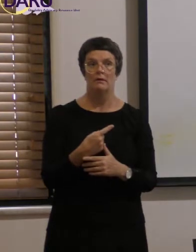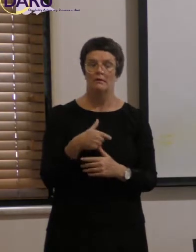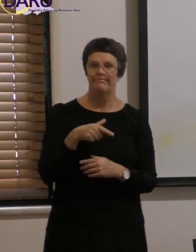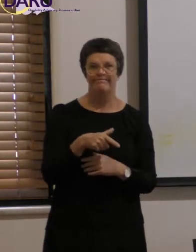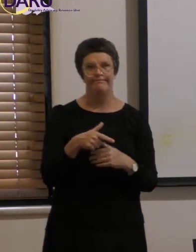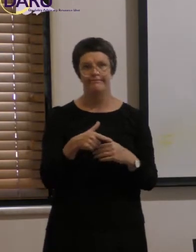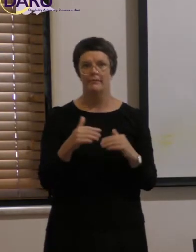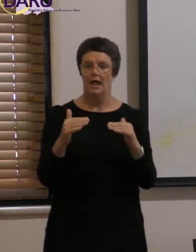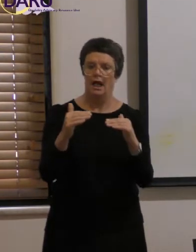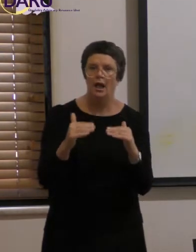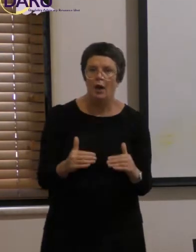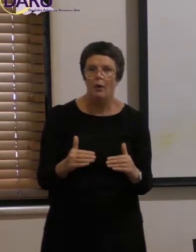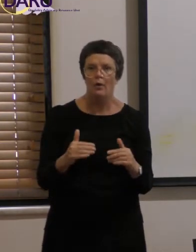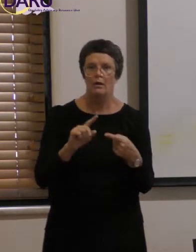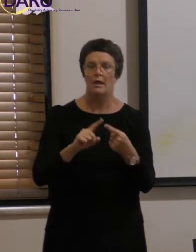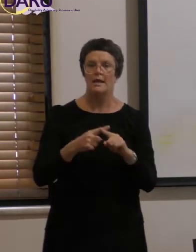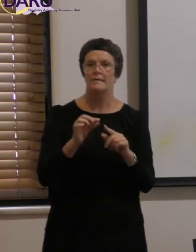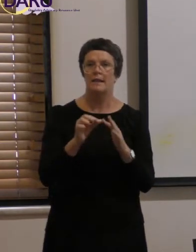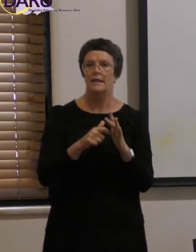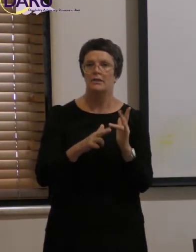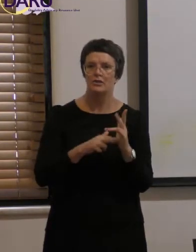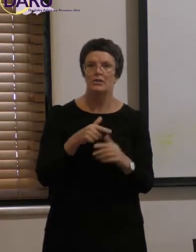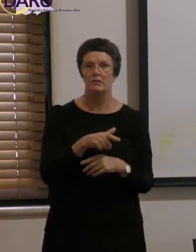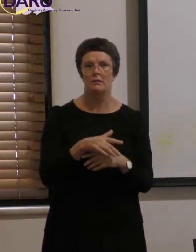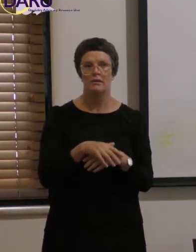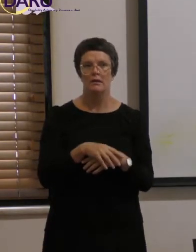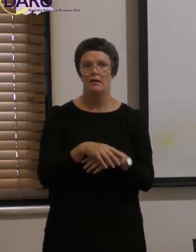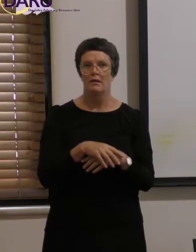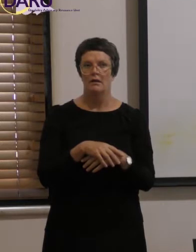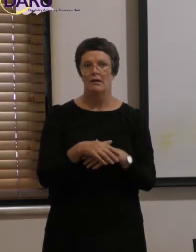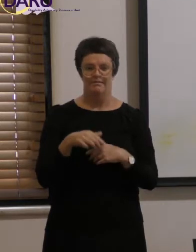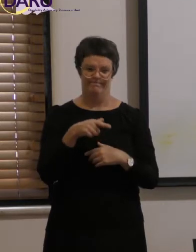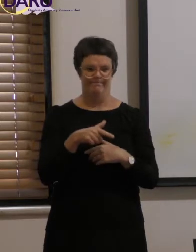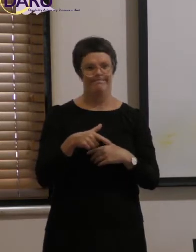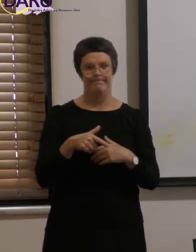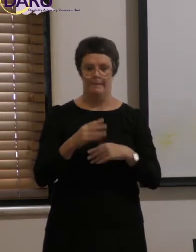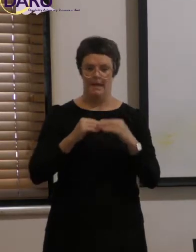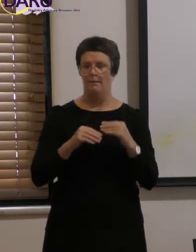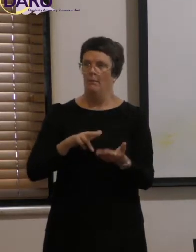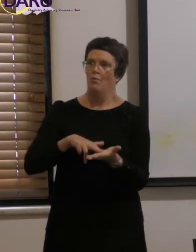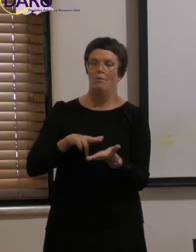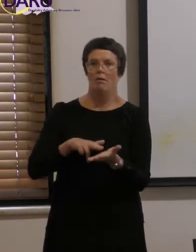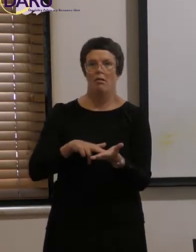expectations are deeply embedded in our society around disability, you just kind of think it's part of what you do, and